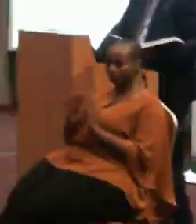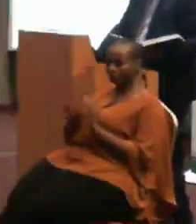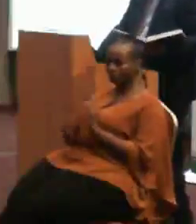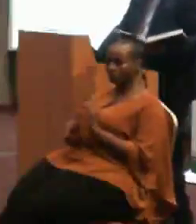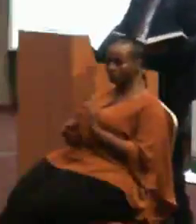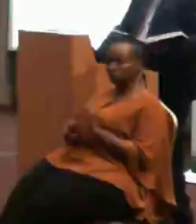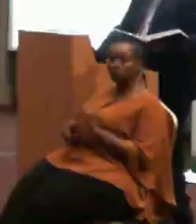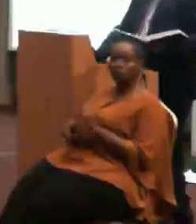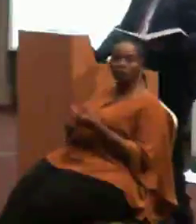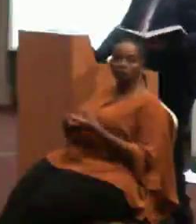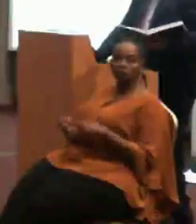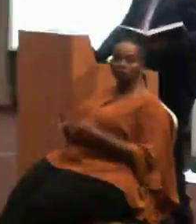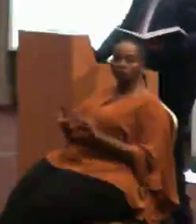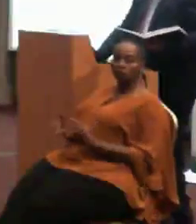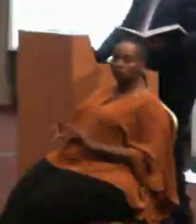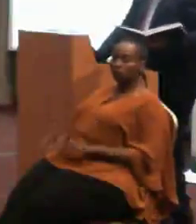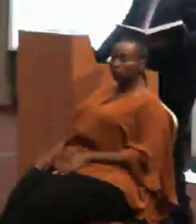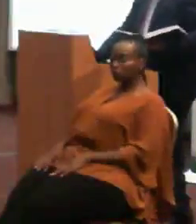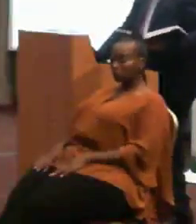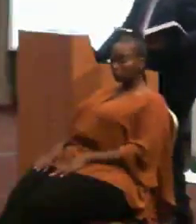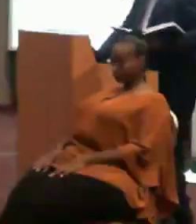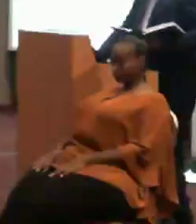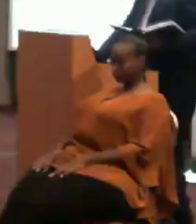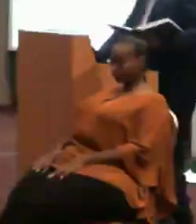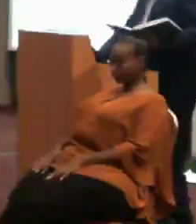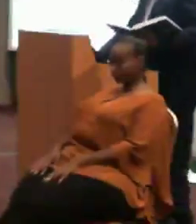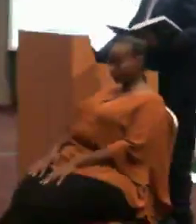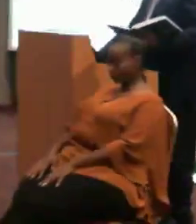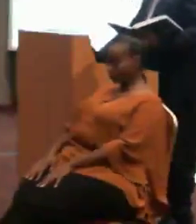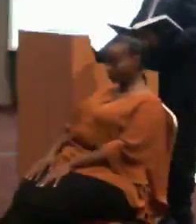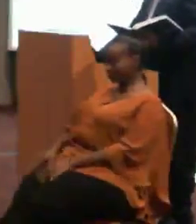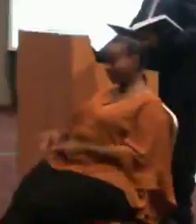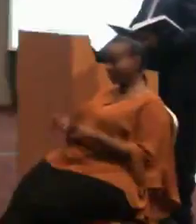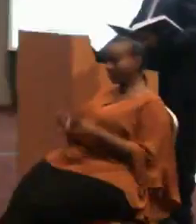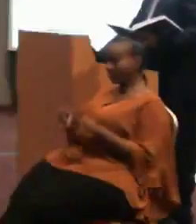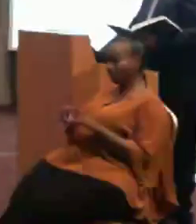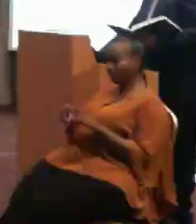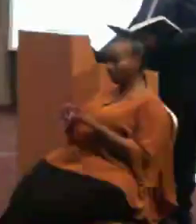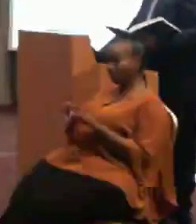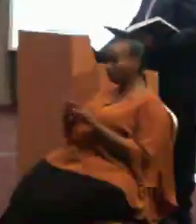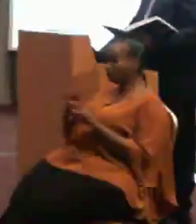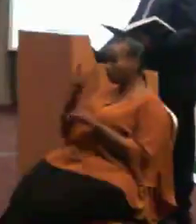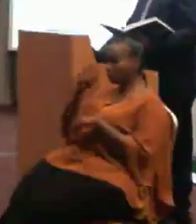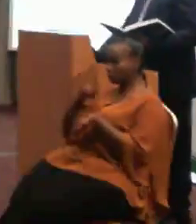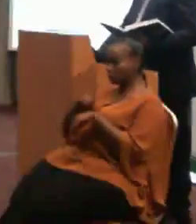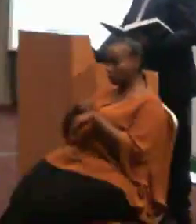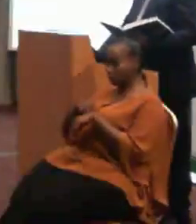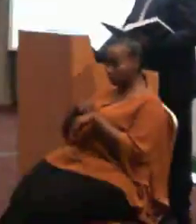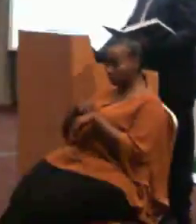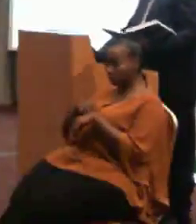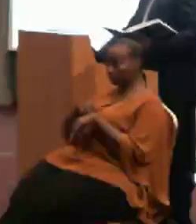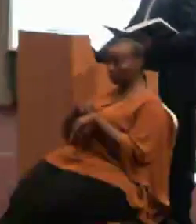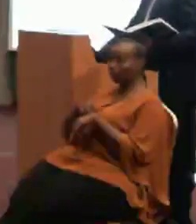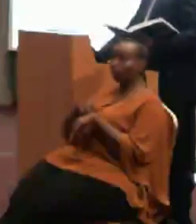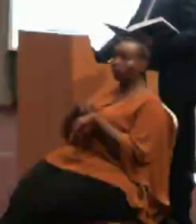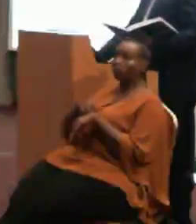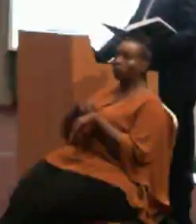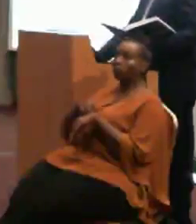Chairperson, I think we all know it's the first time in Eskom's history that the board has decided to review